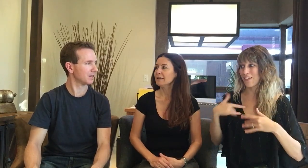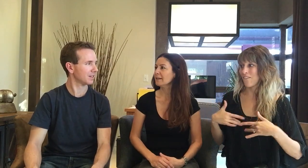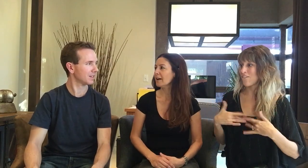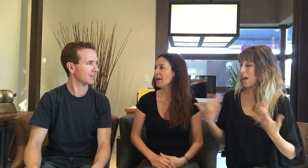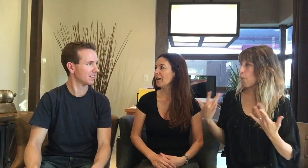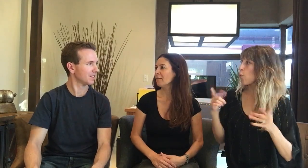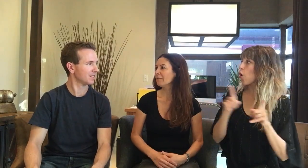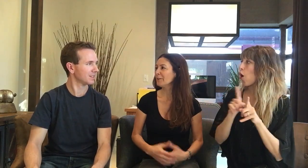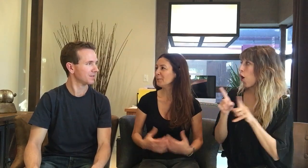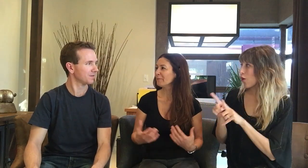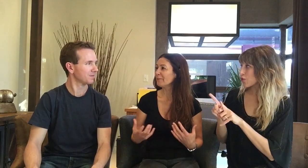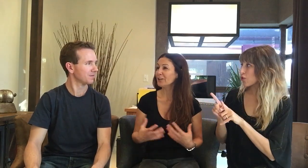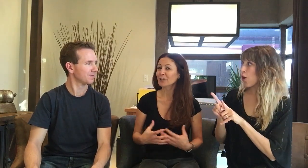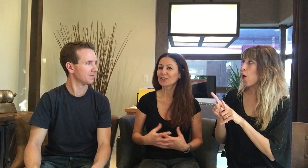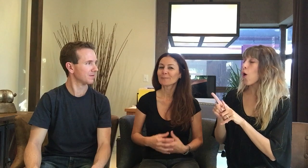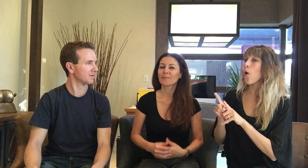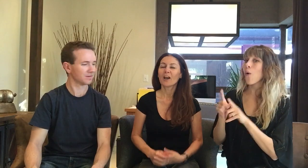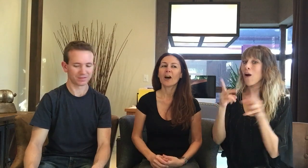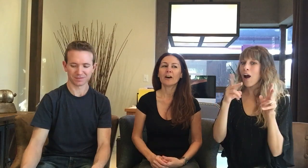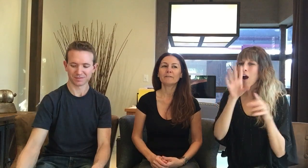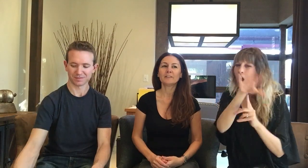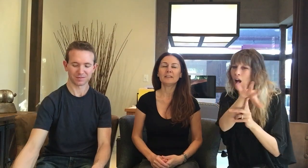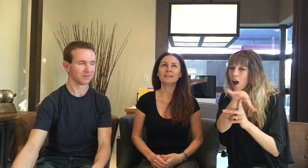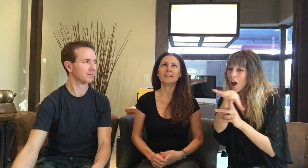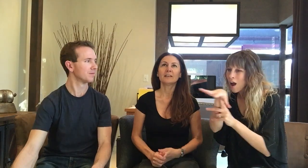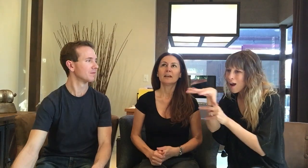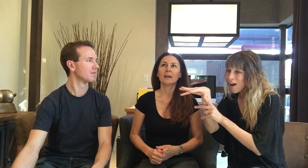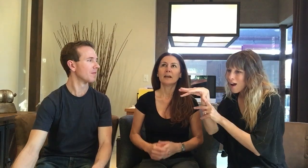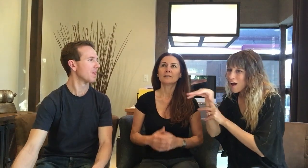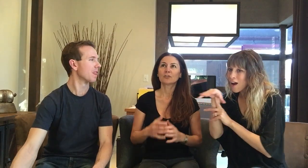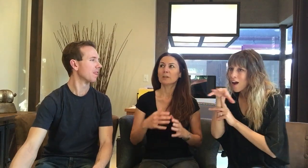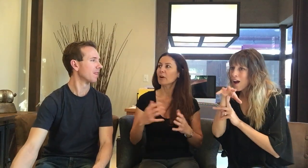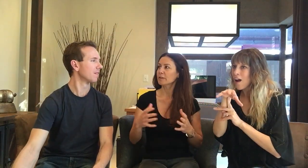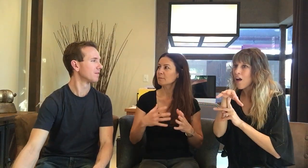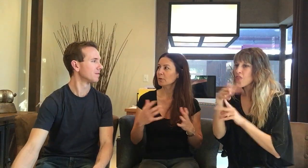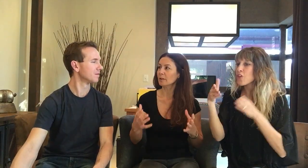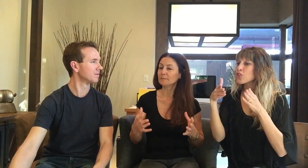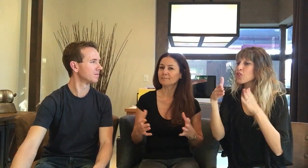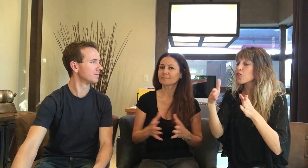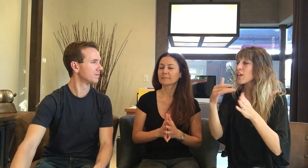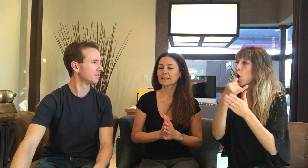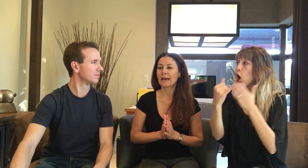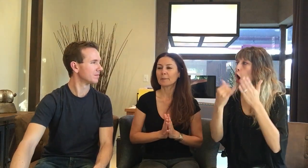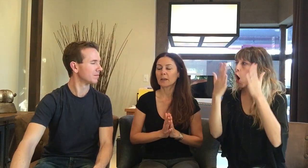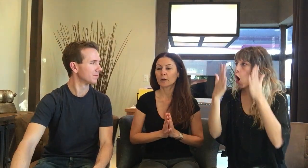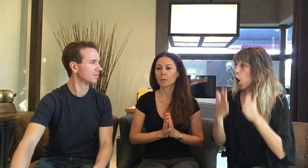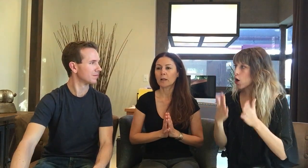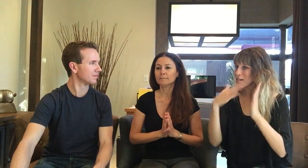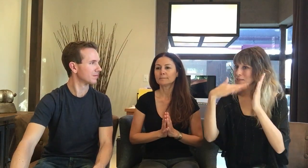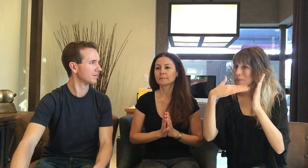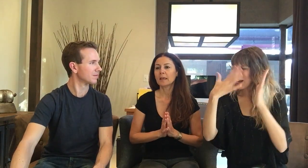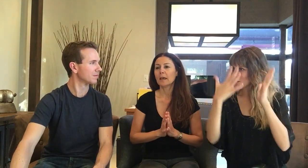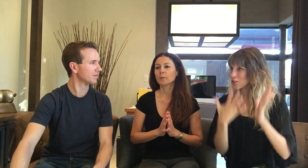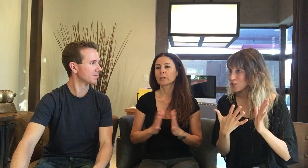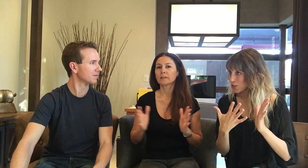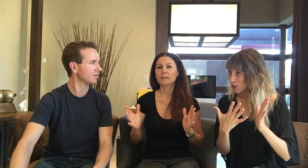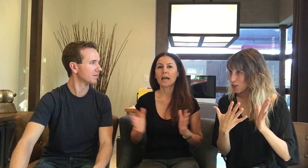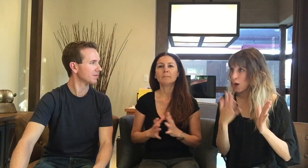taking film footage of the street artist mural that's happening on our wall, and we're going to time